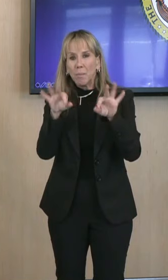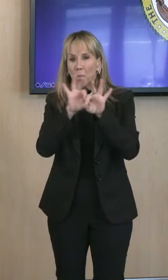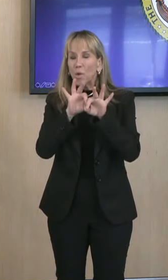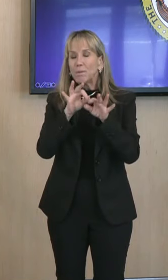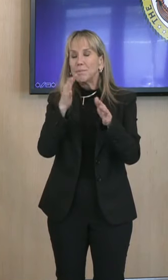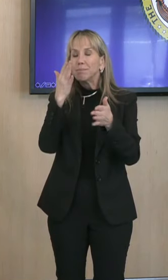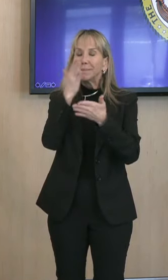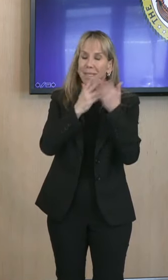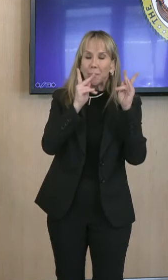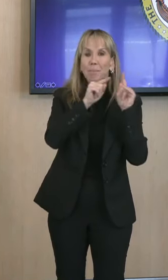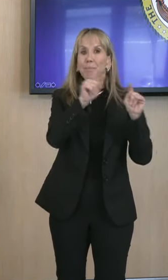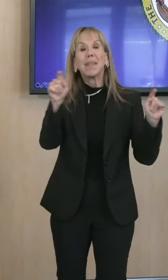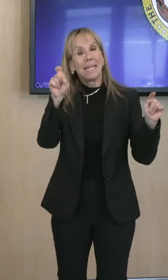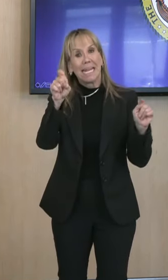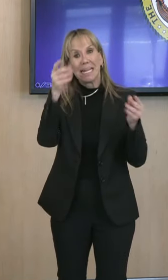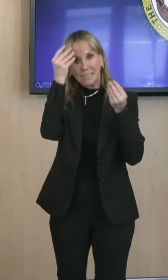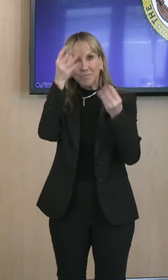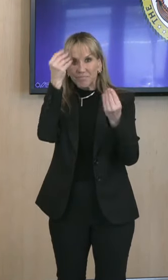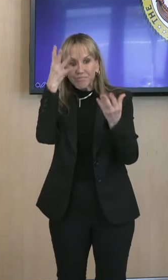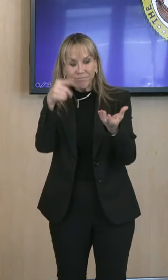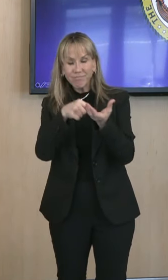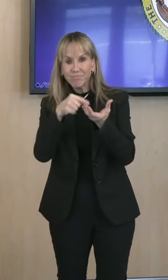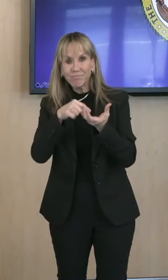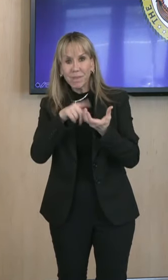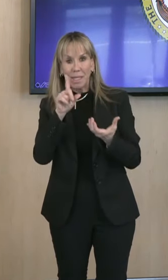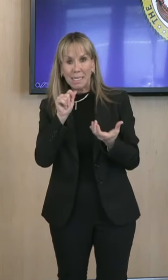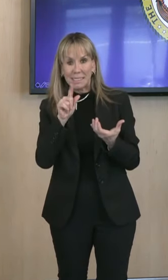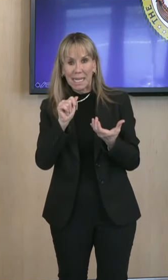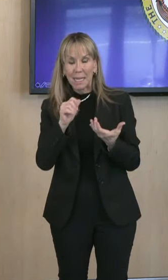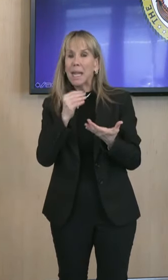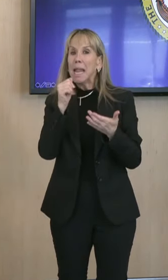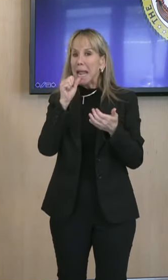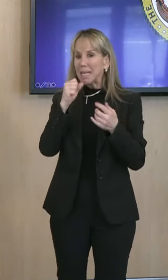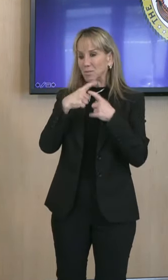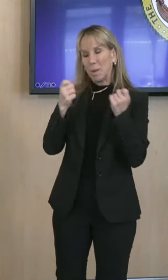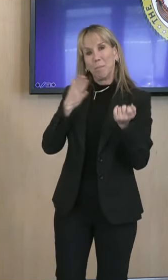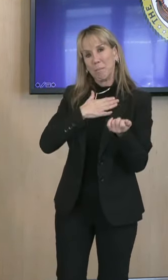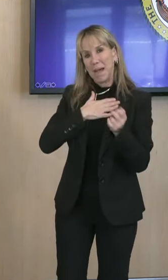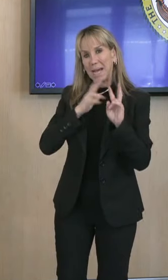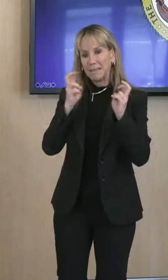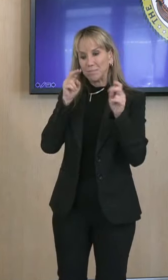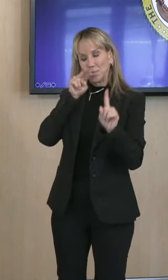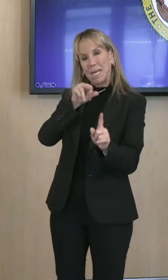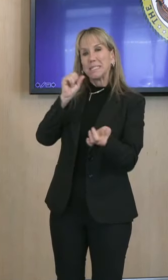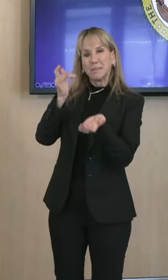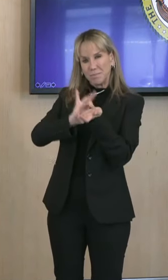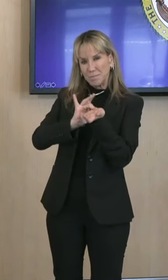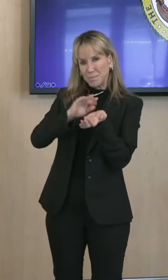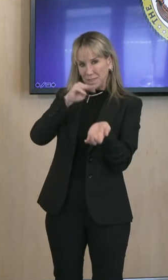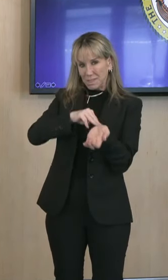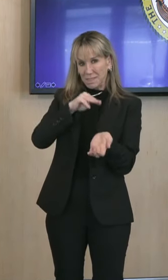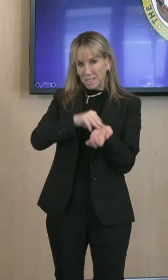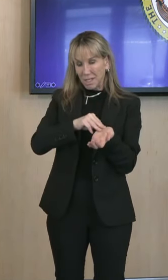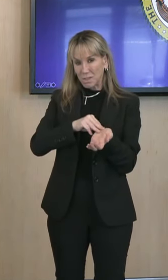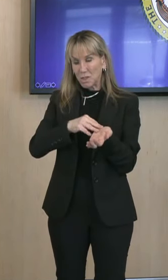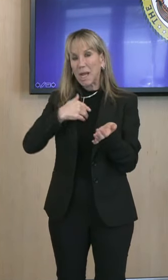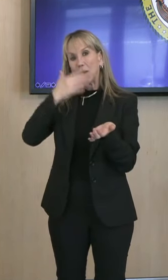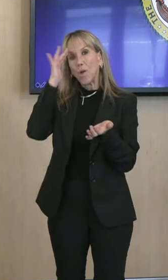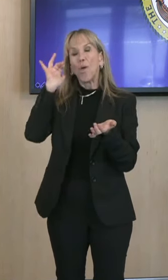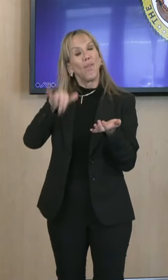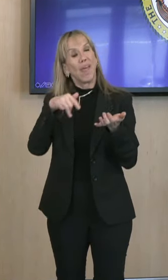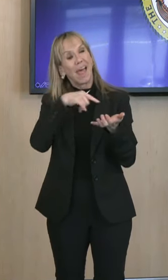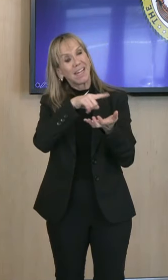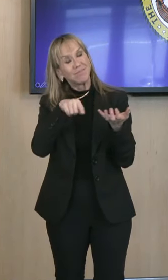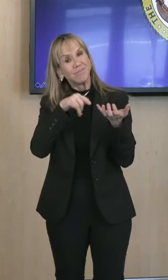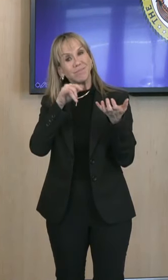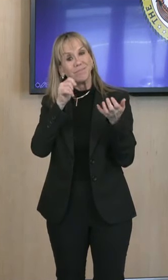data clinically, and I will say logistically, at least from my perspective as a clinician, it really doesn't